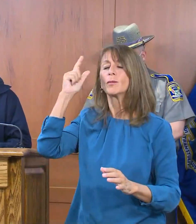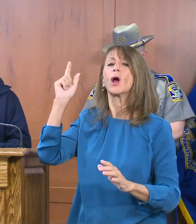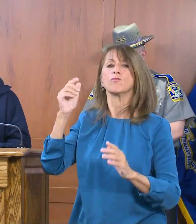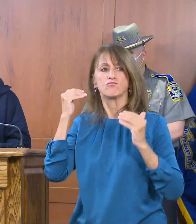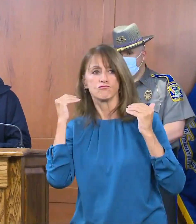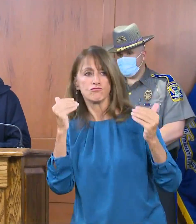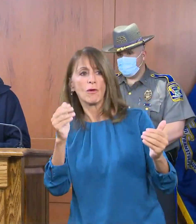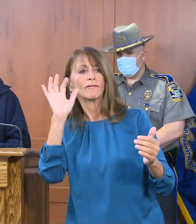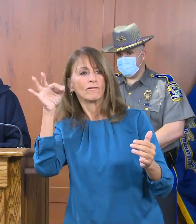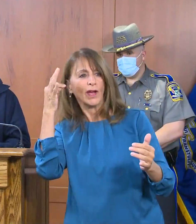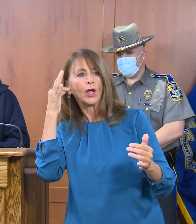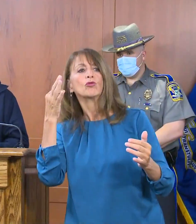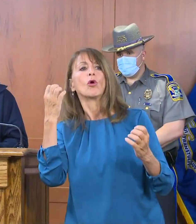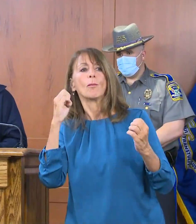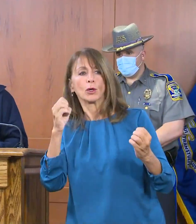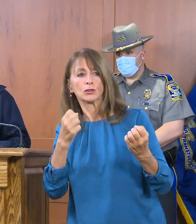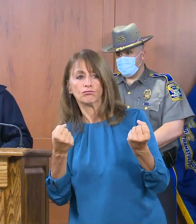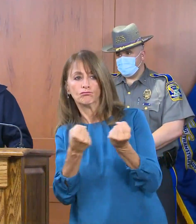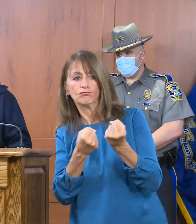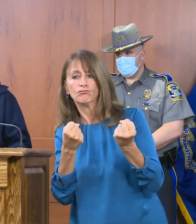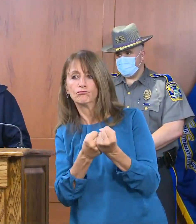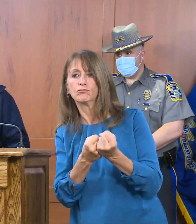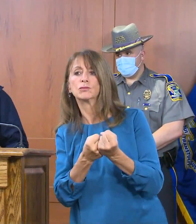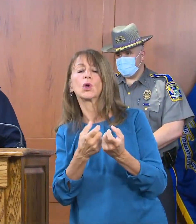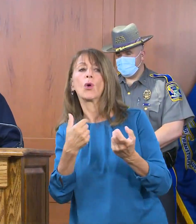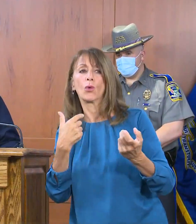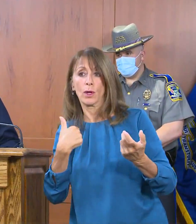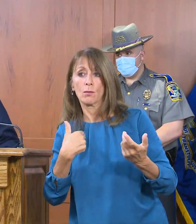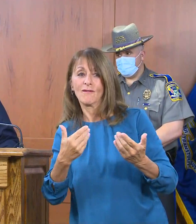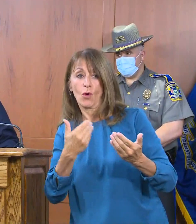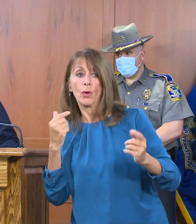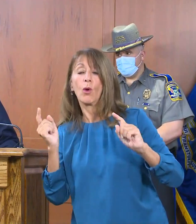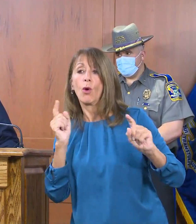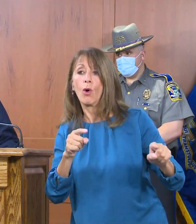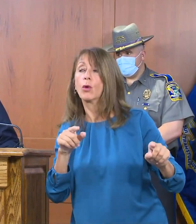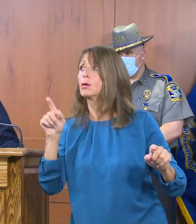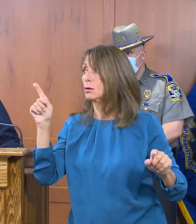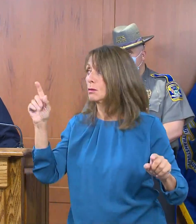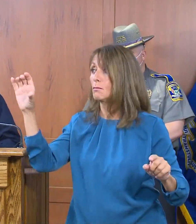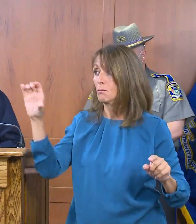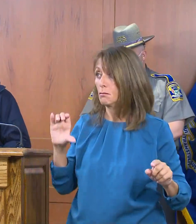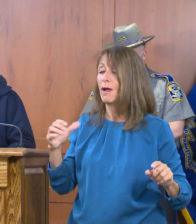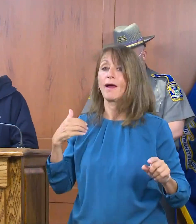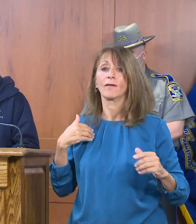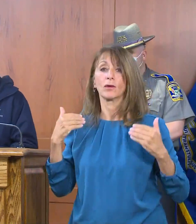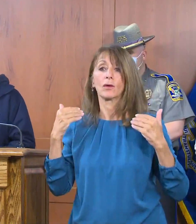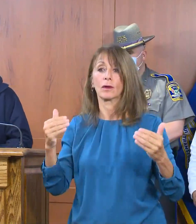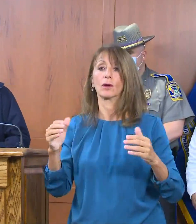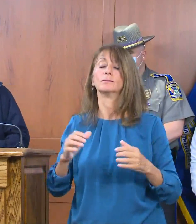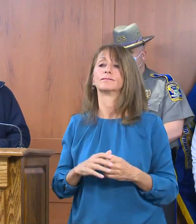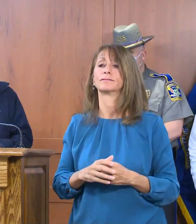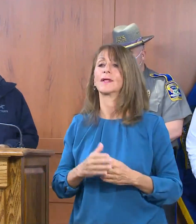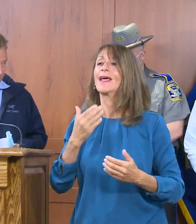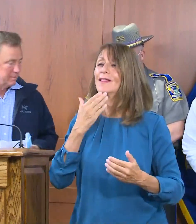quantify the extent of those damages and see what type of federal support we can get. Thanks, everybody.